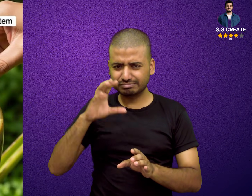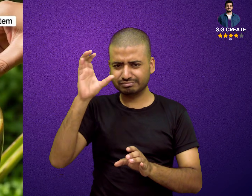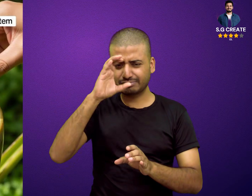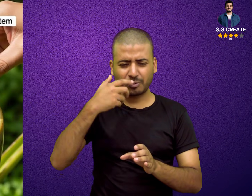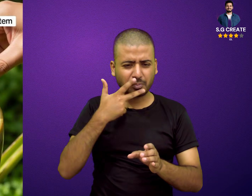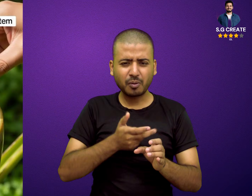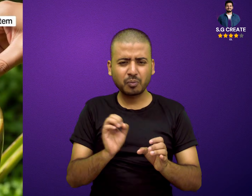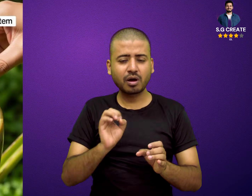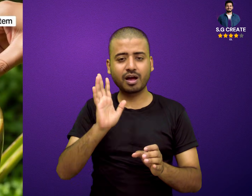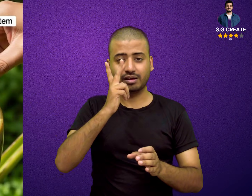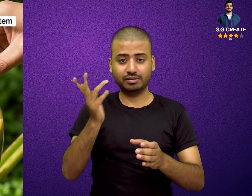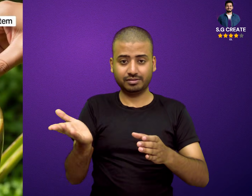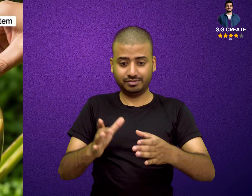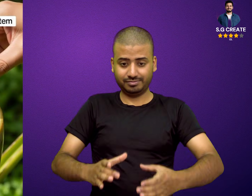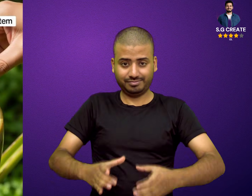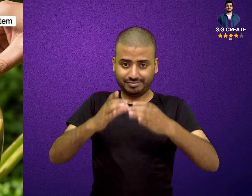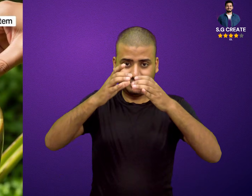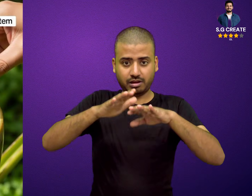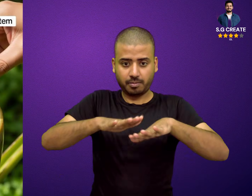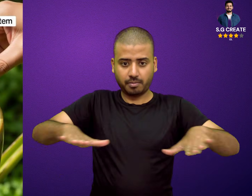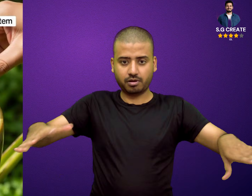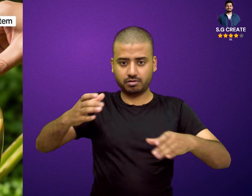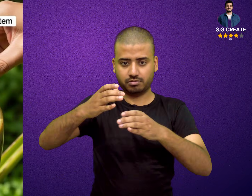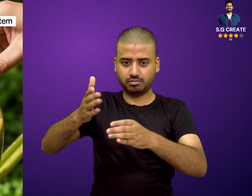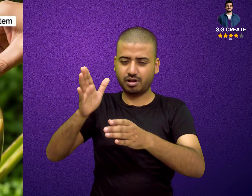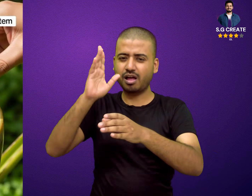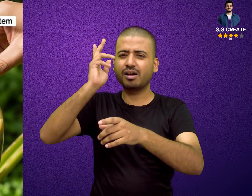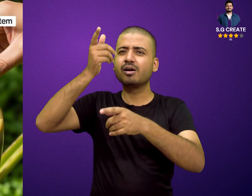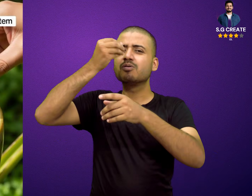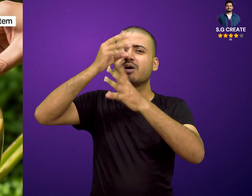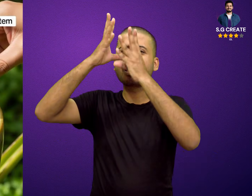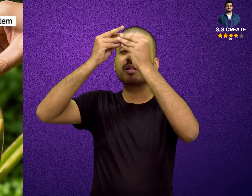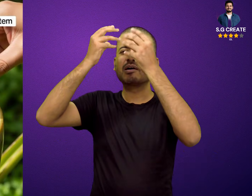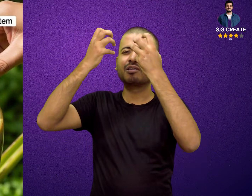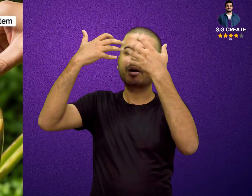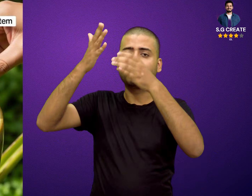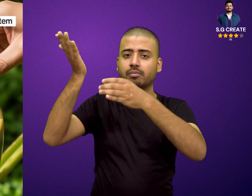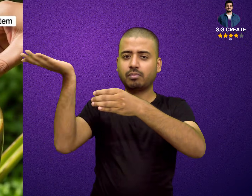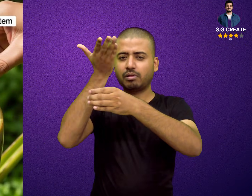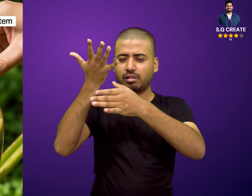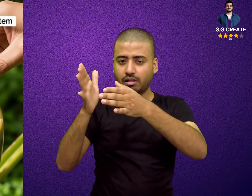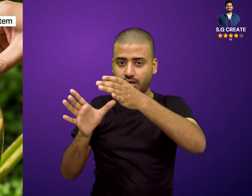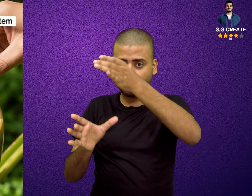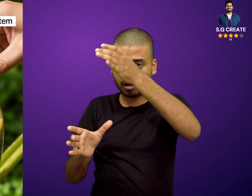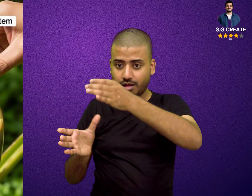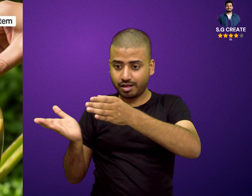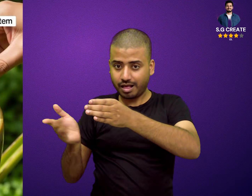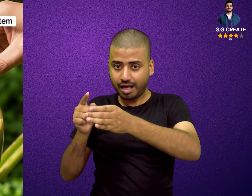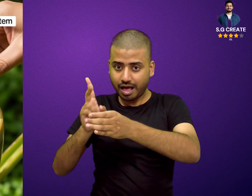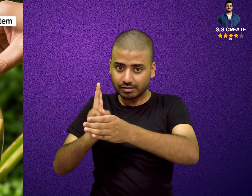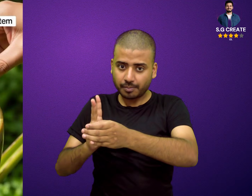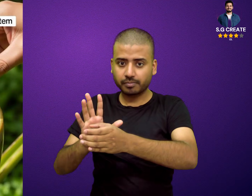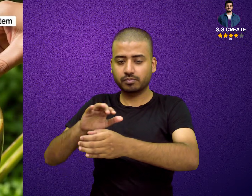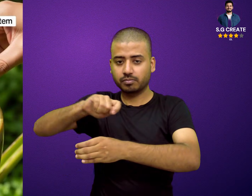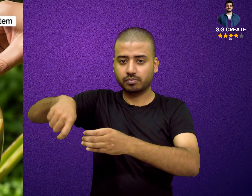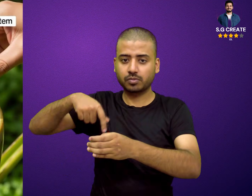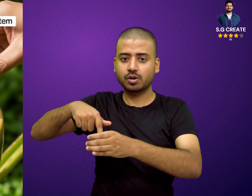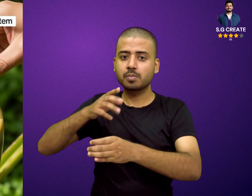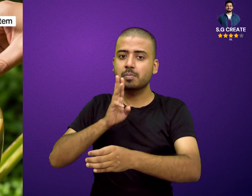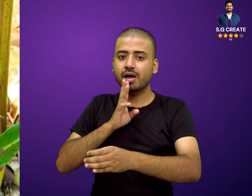juice delivers the following nutritional and therapeutic advantages. Kidney stone prevention. It contains potassium and magnesium